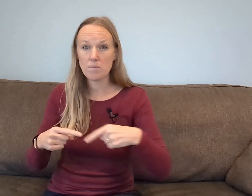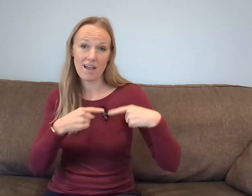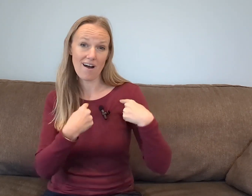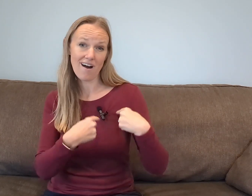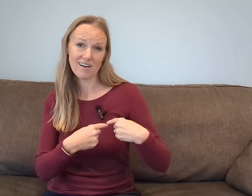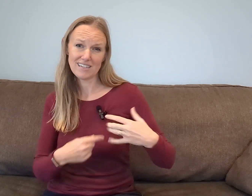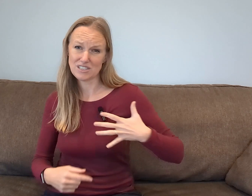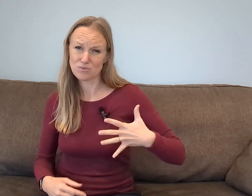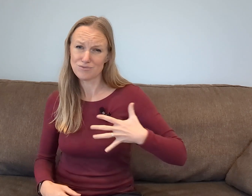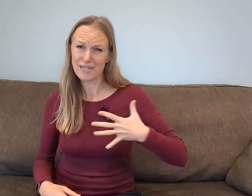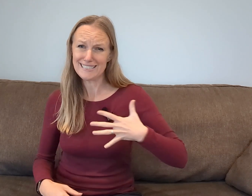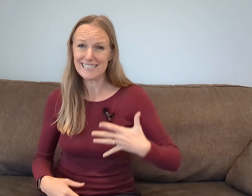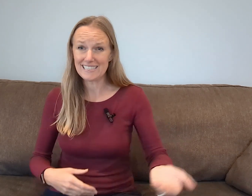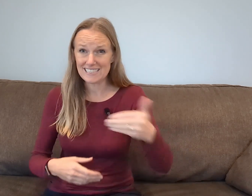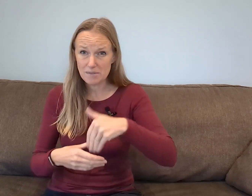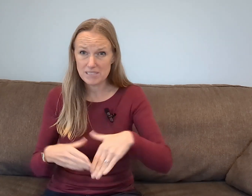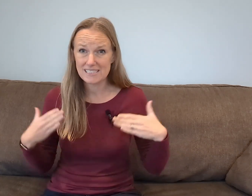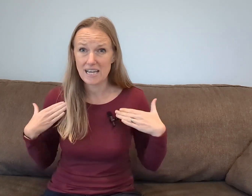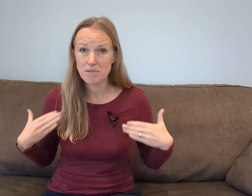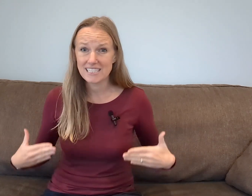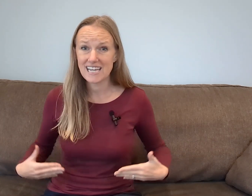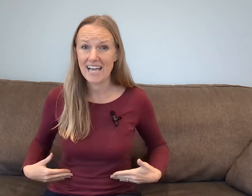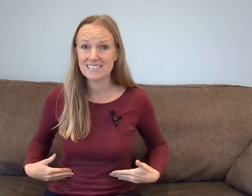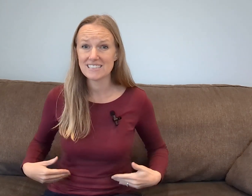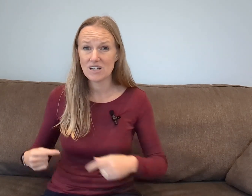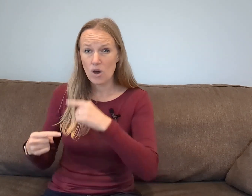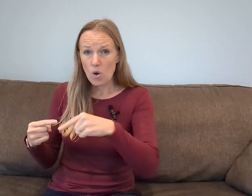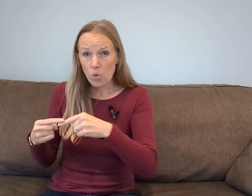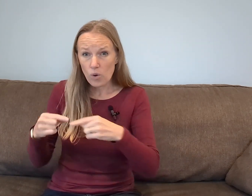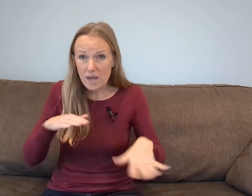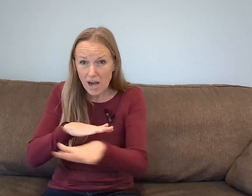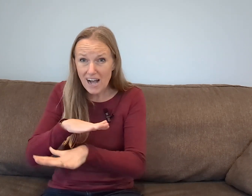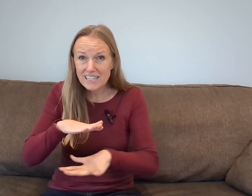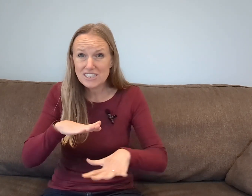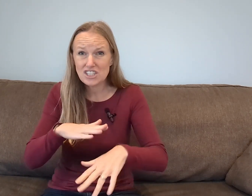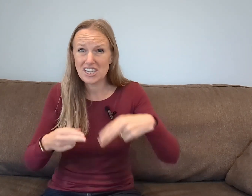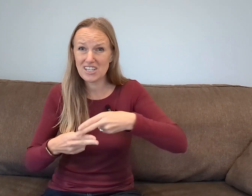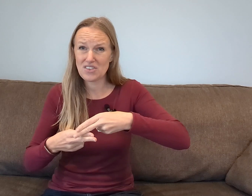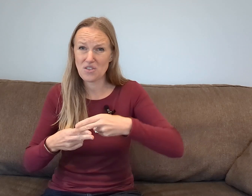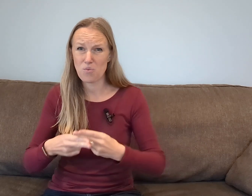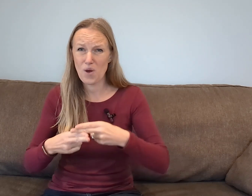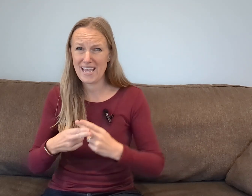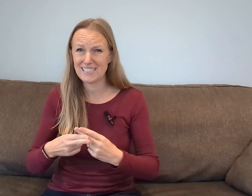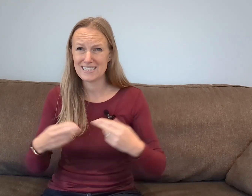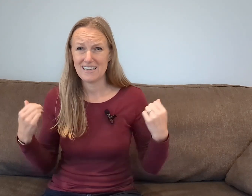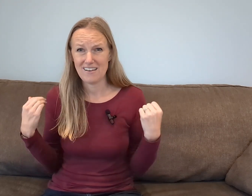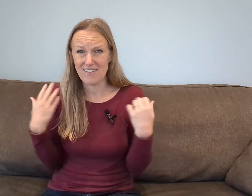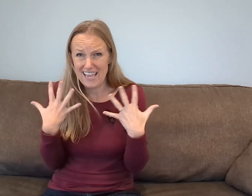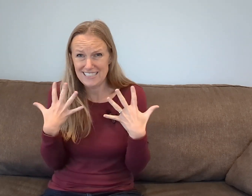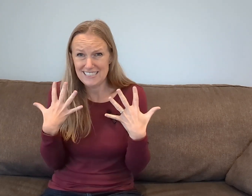my heart is racing deep inside my chest, when I'm underneath the weight of